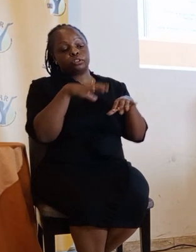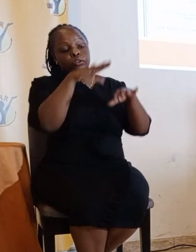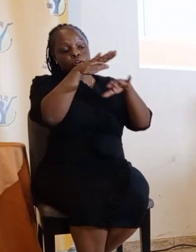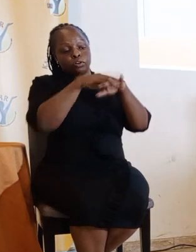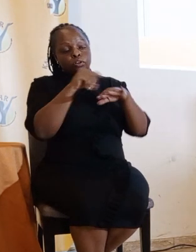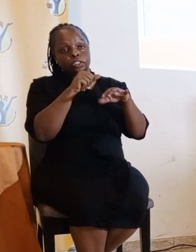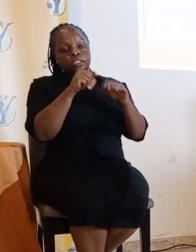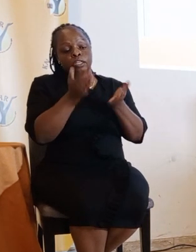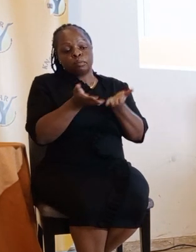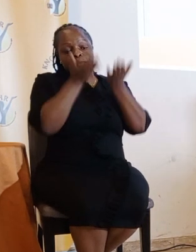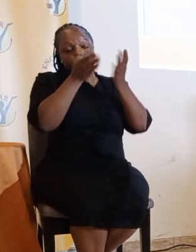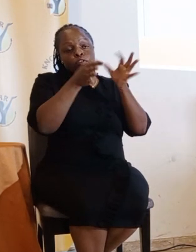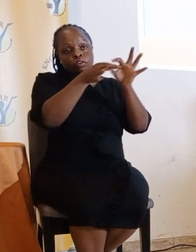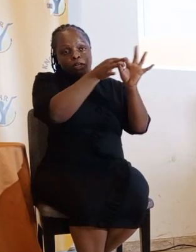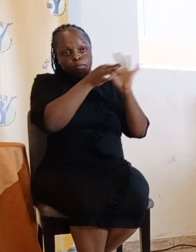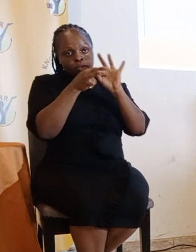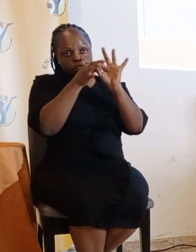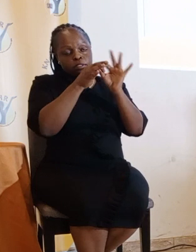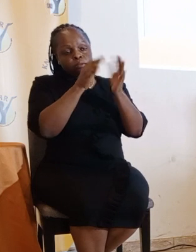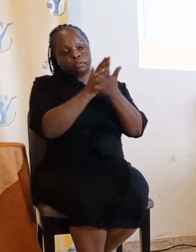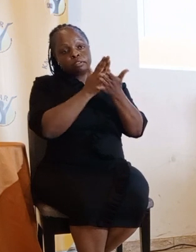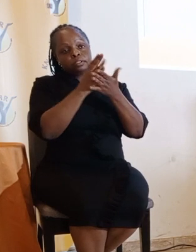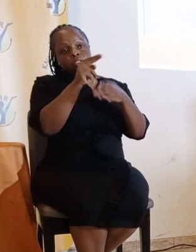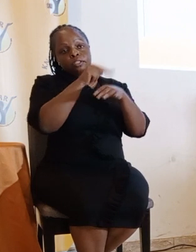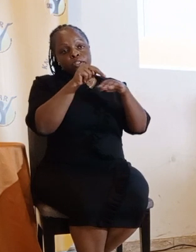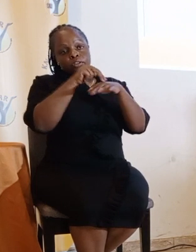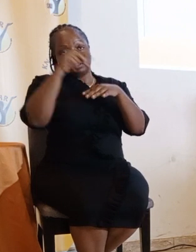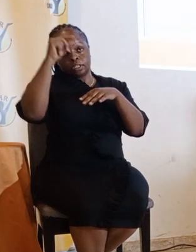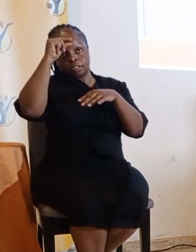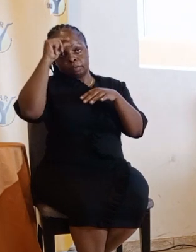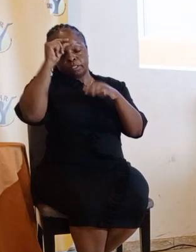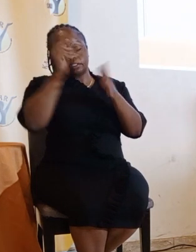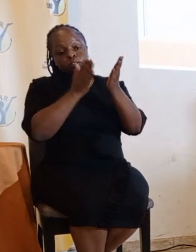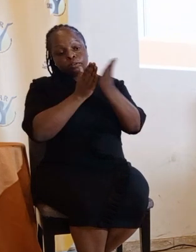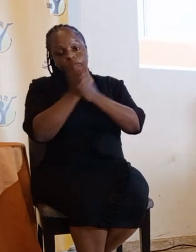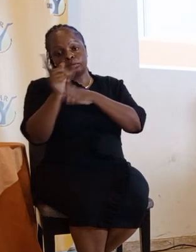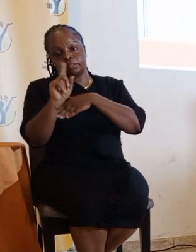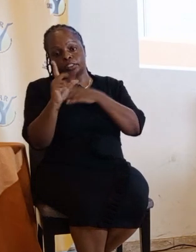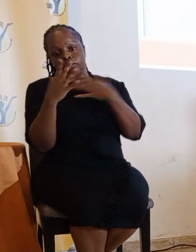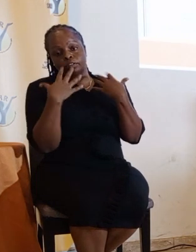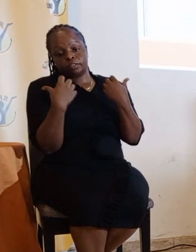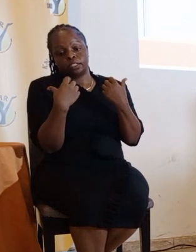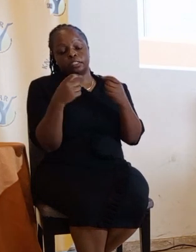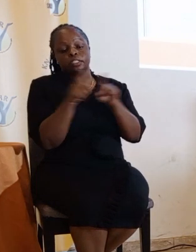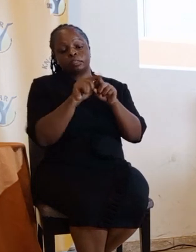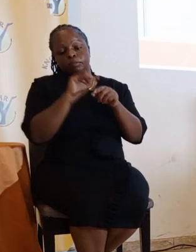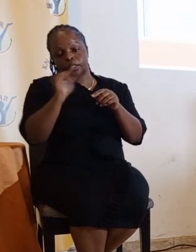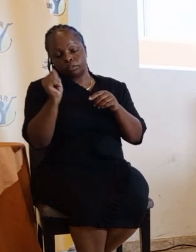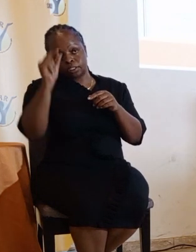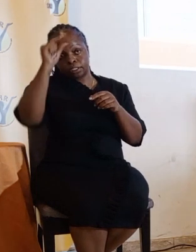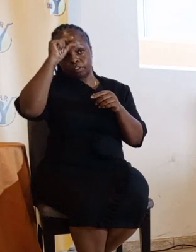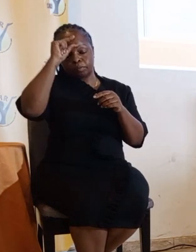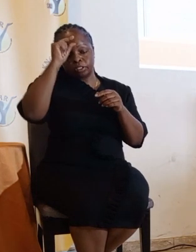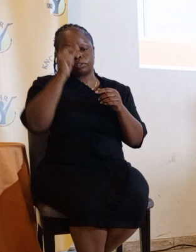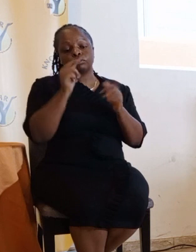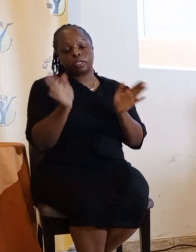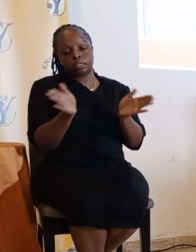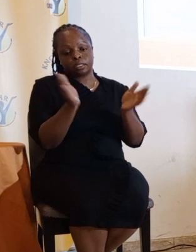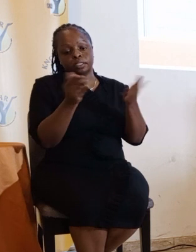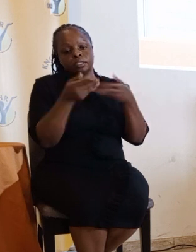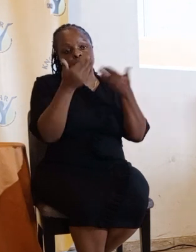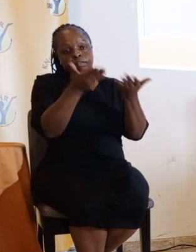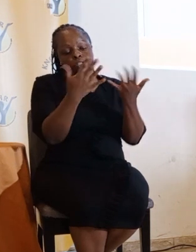the improved collaboration between the national government through the Ministry of Health and county governments to enhance